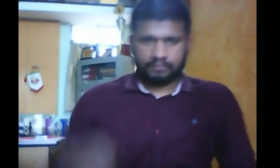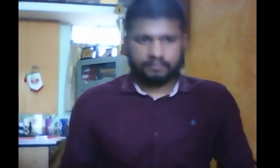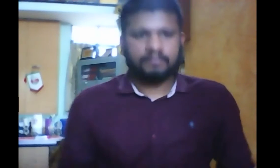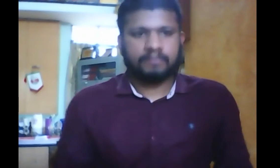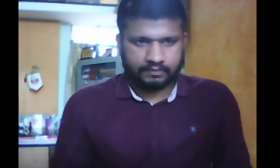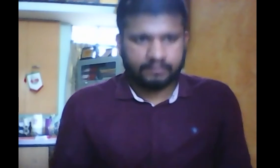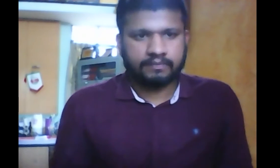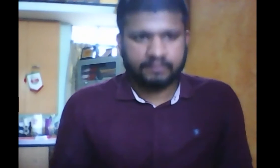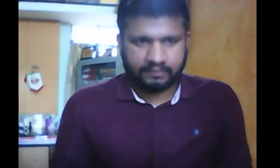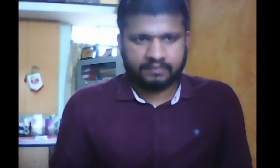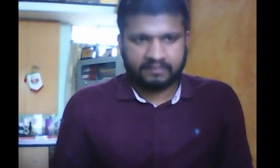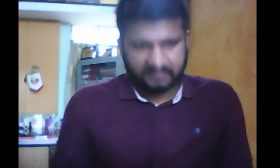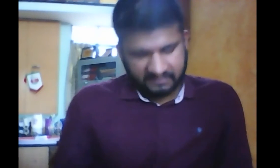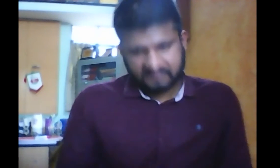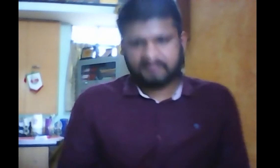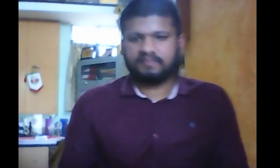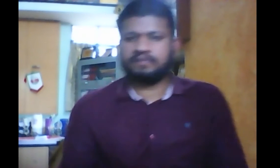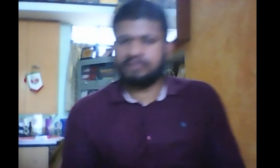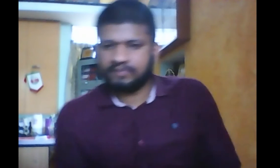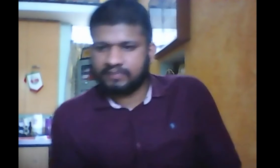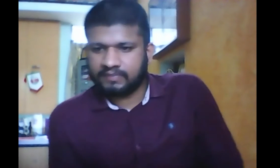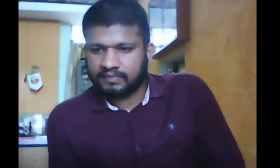They are strong. No, sorry, we are strong.